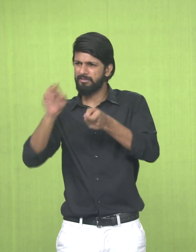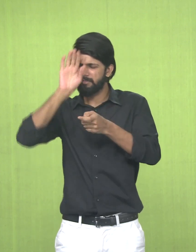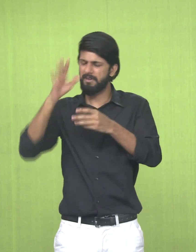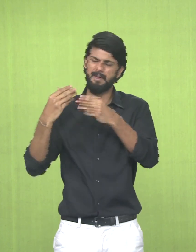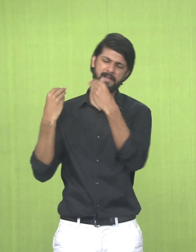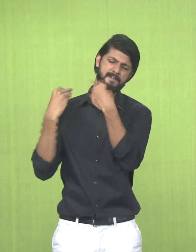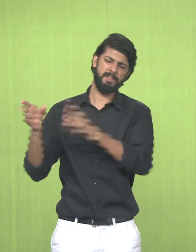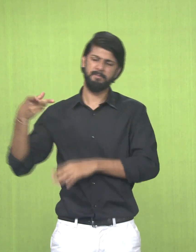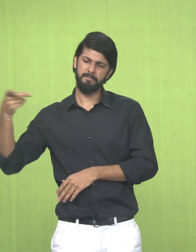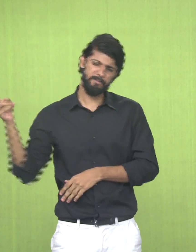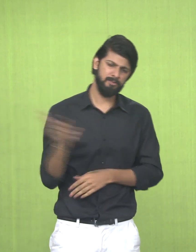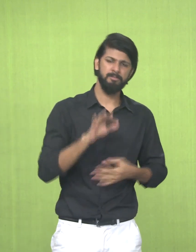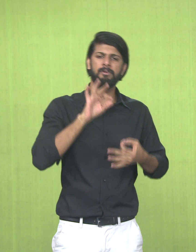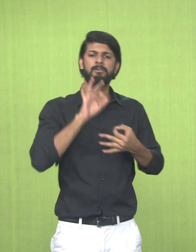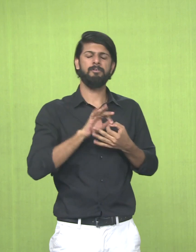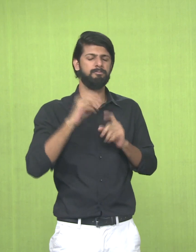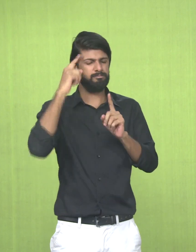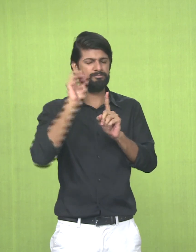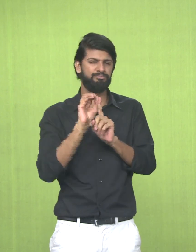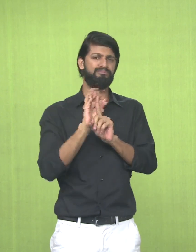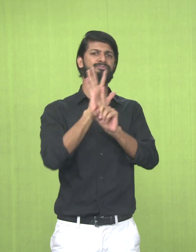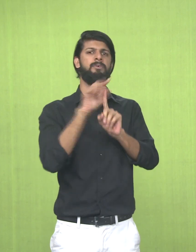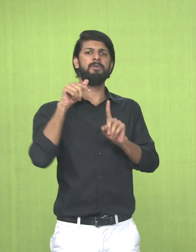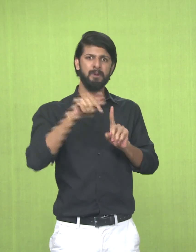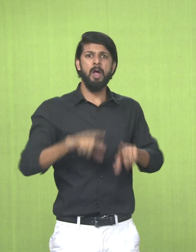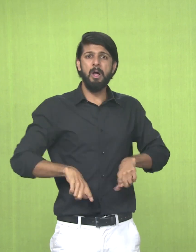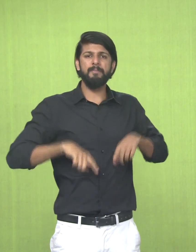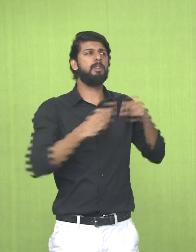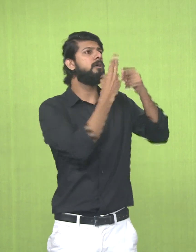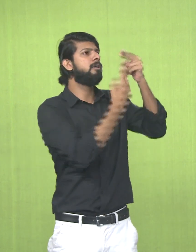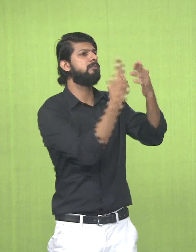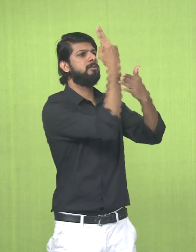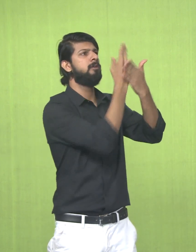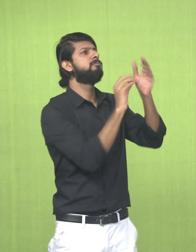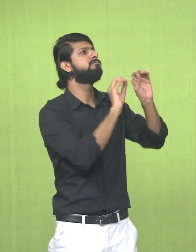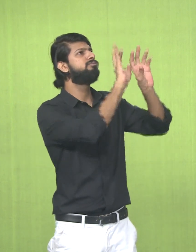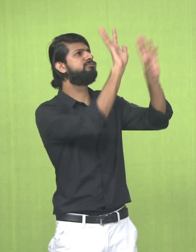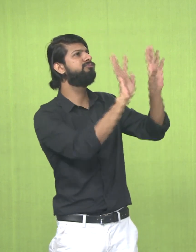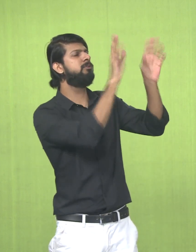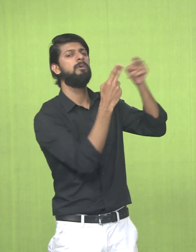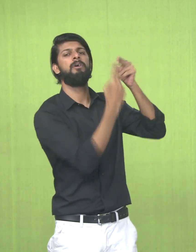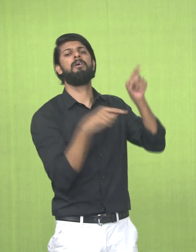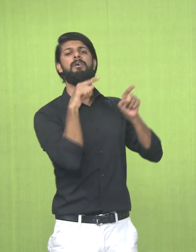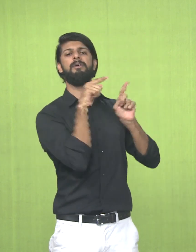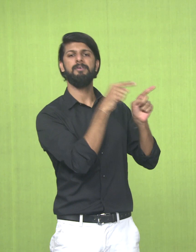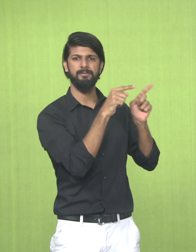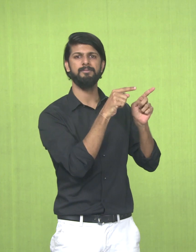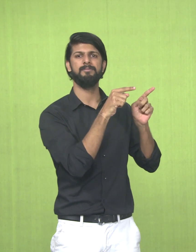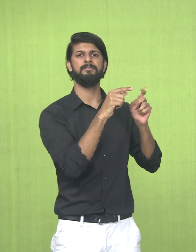Lord Buddha left his royal responsibilities and his kingly life, and